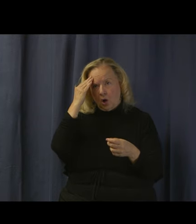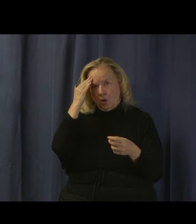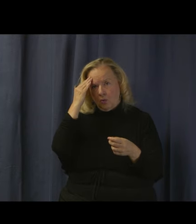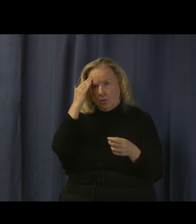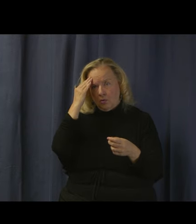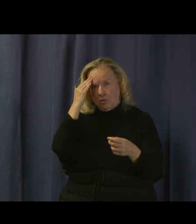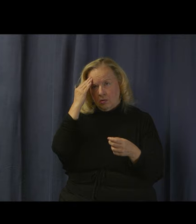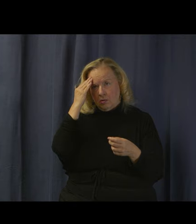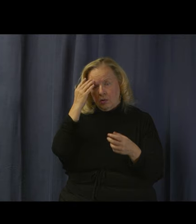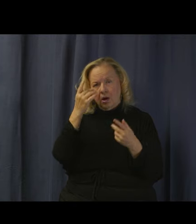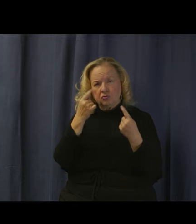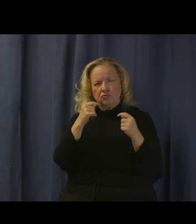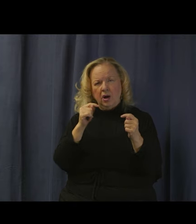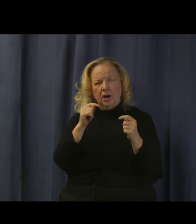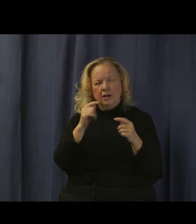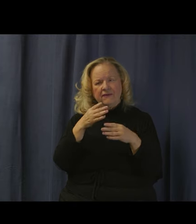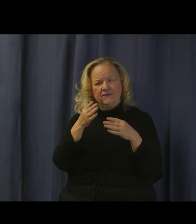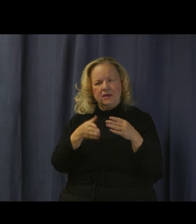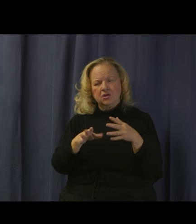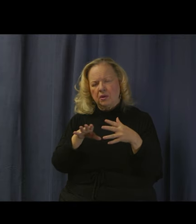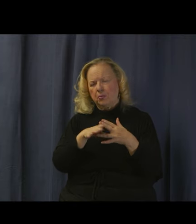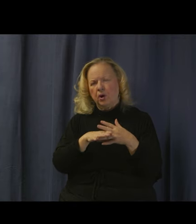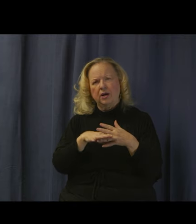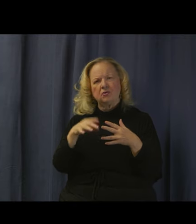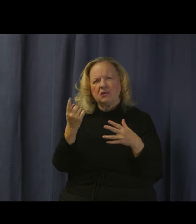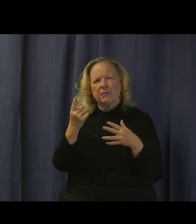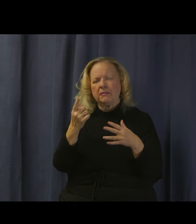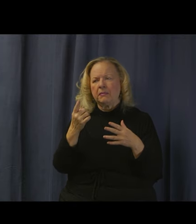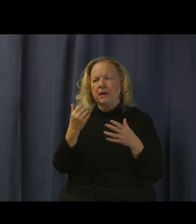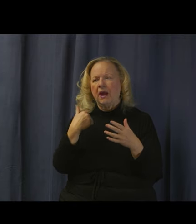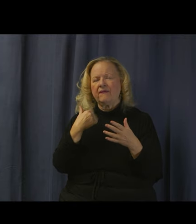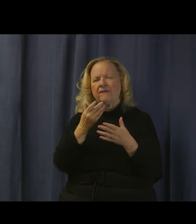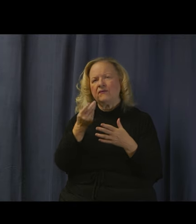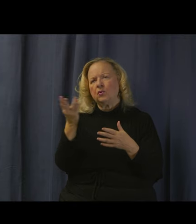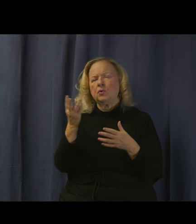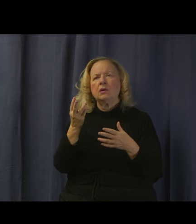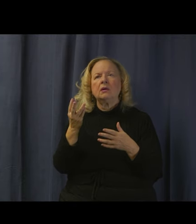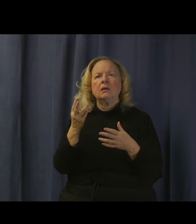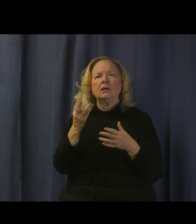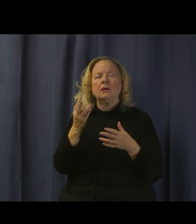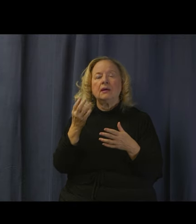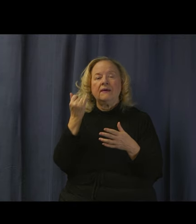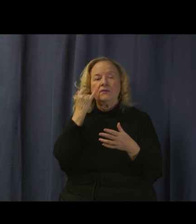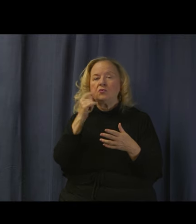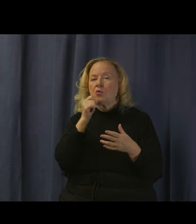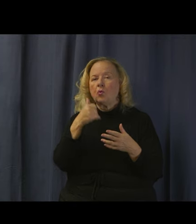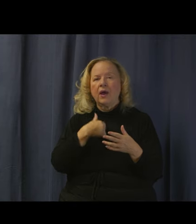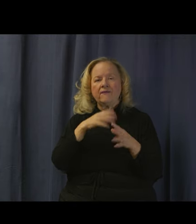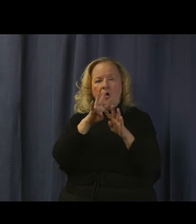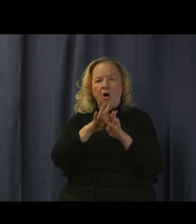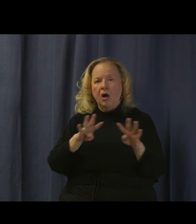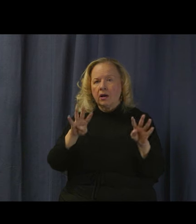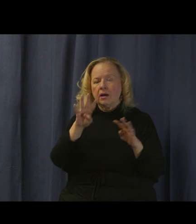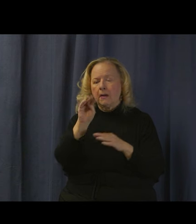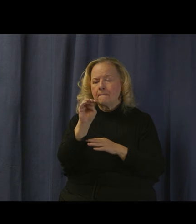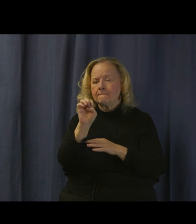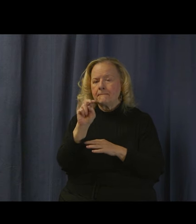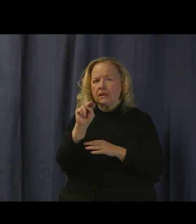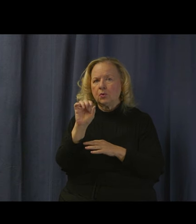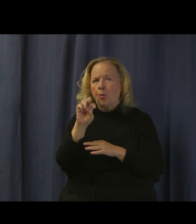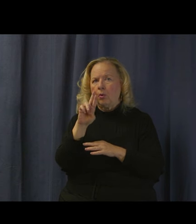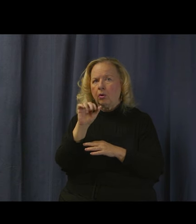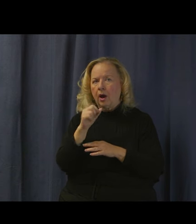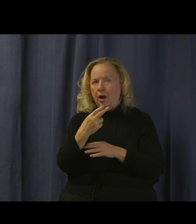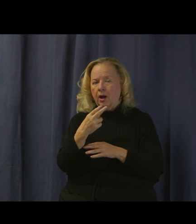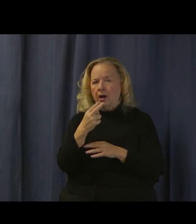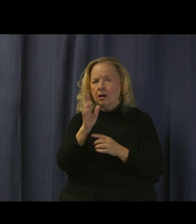after the break or something. We'll try to have some up here. Those of you that don't have a Hanukkah menorah for this Hanukkah, we're going to give you one. And over